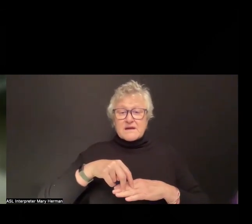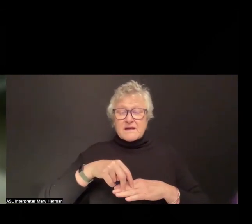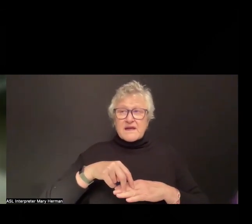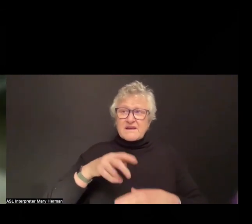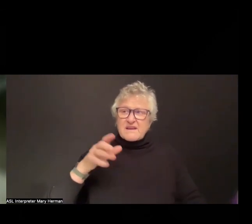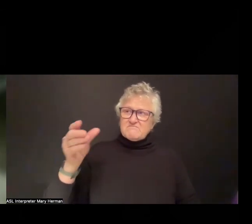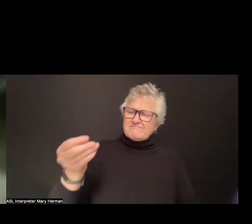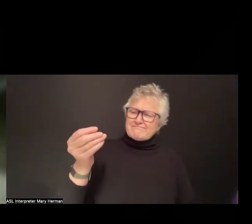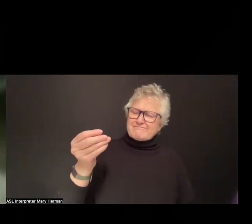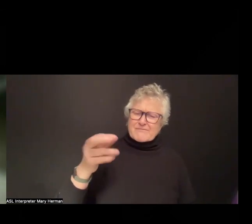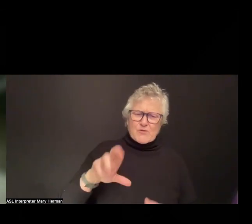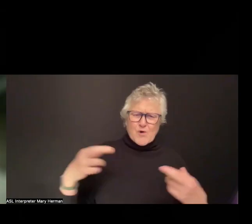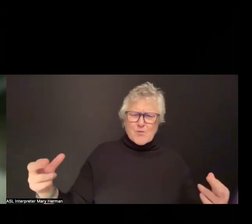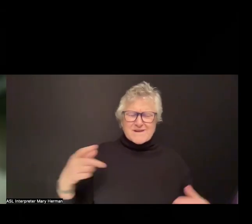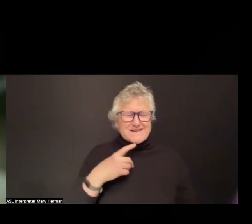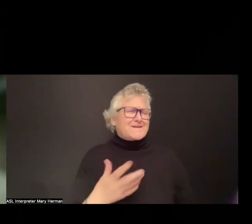trade?"